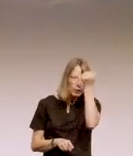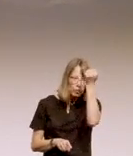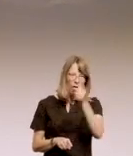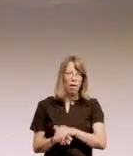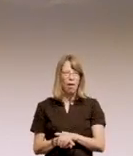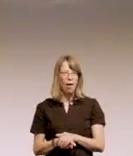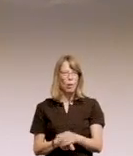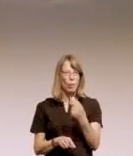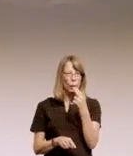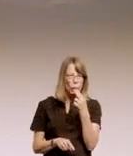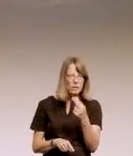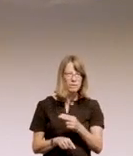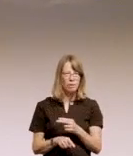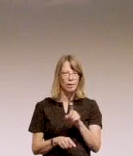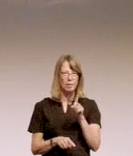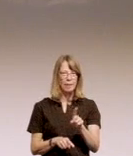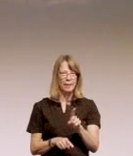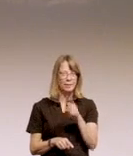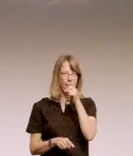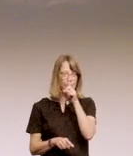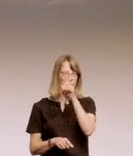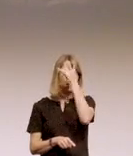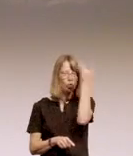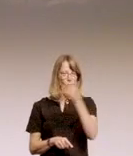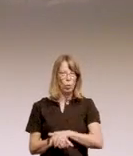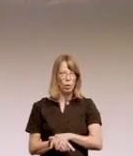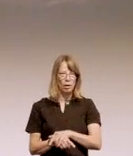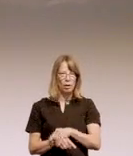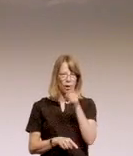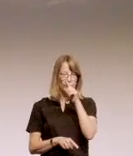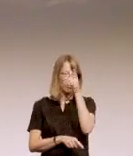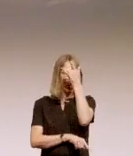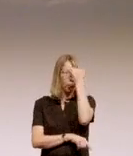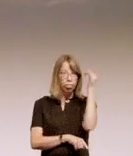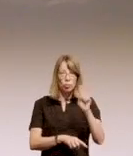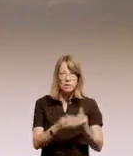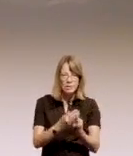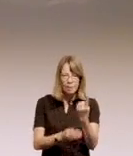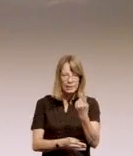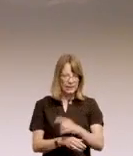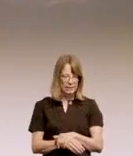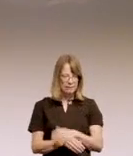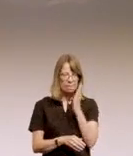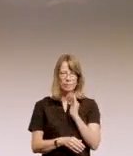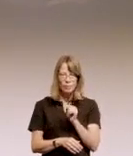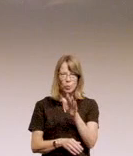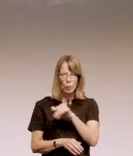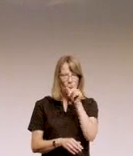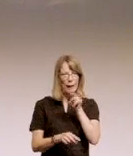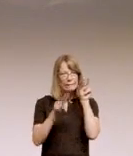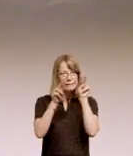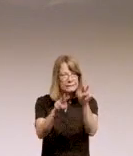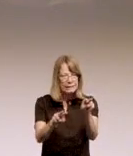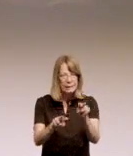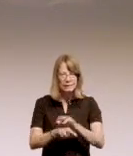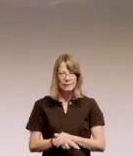play. Like no one knows what's going on. And it doesn't matter that everyone can see over the fence with assistive